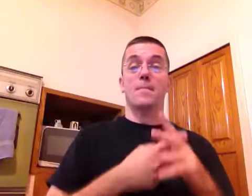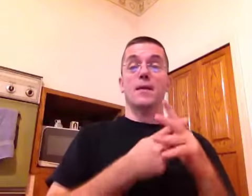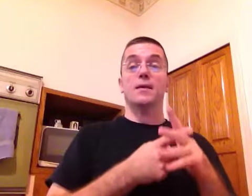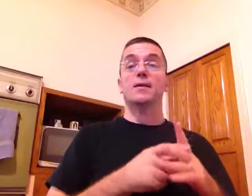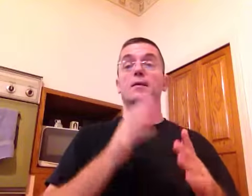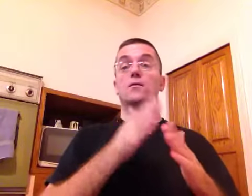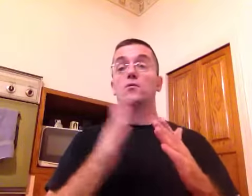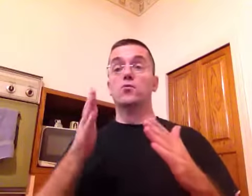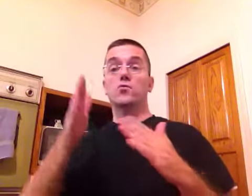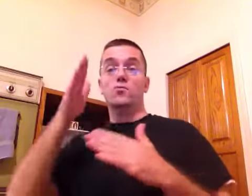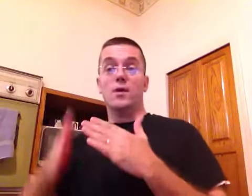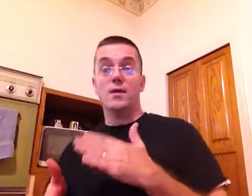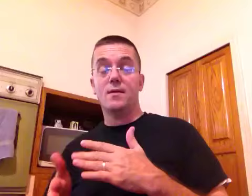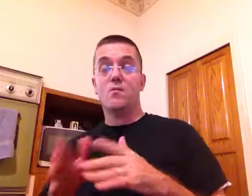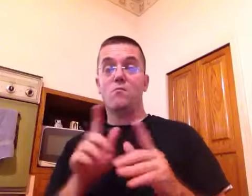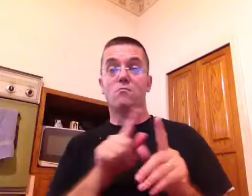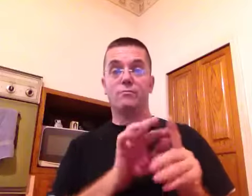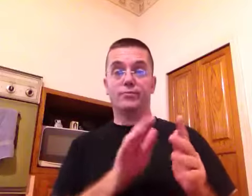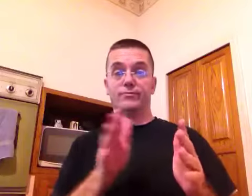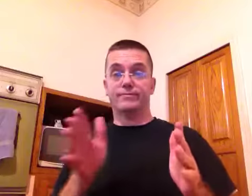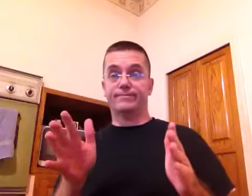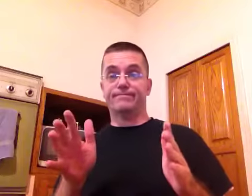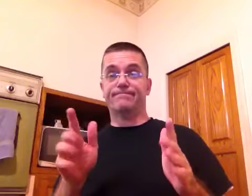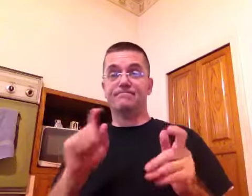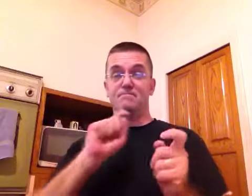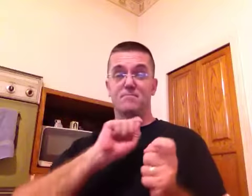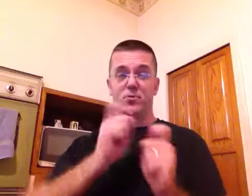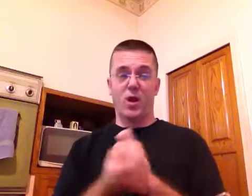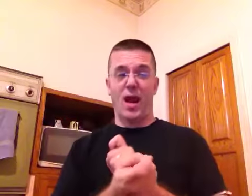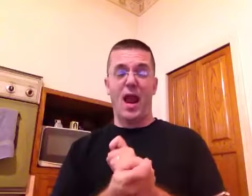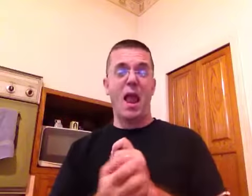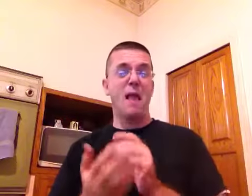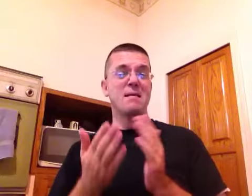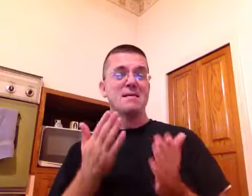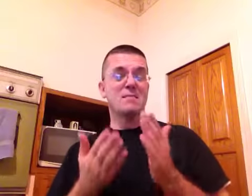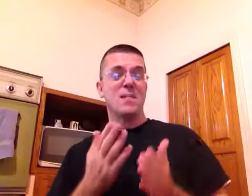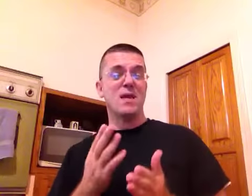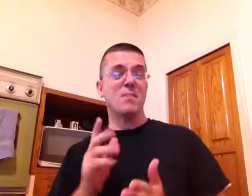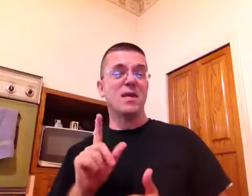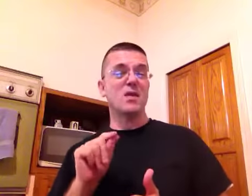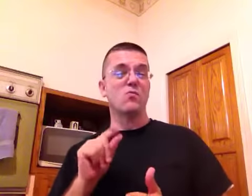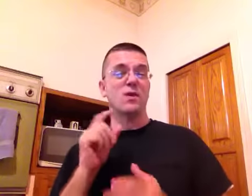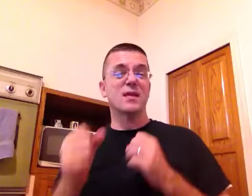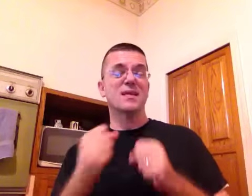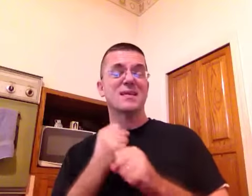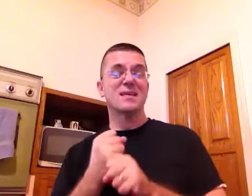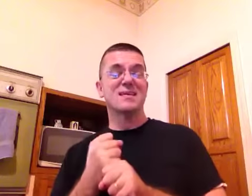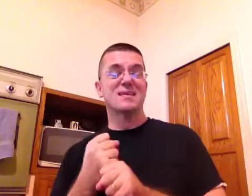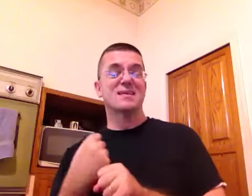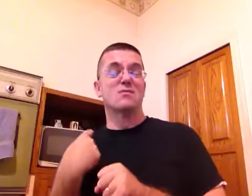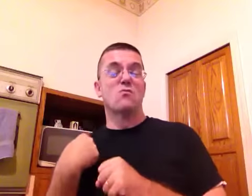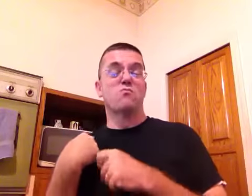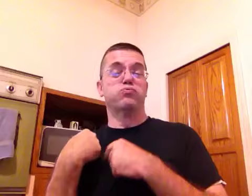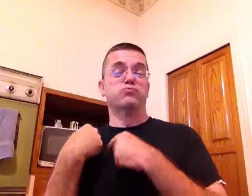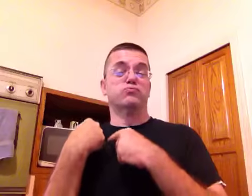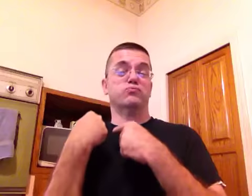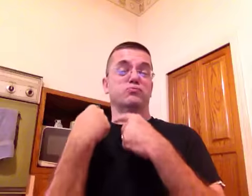combed through. Probably 20 years of man hours have been poured into this in the last 6 months. Our team has put